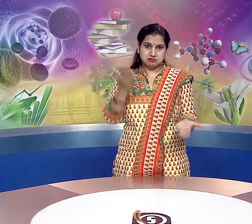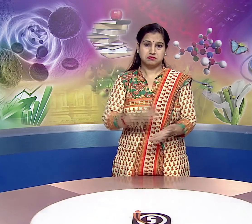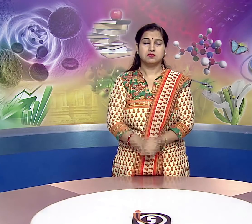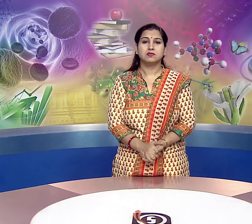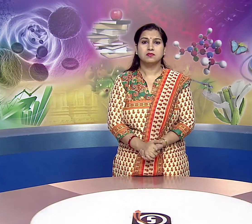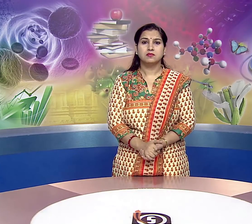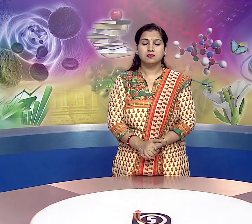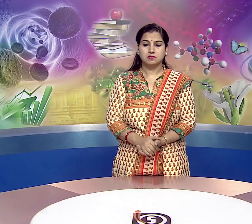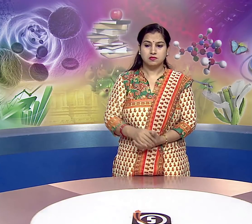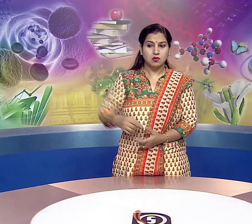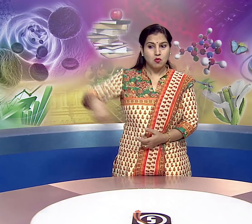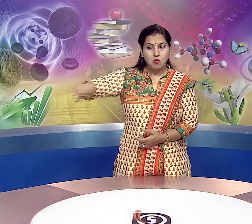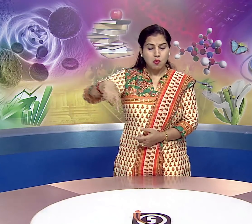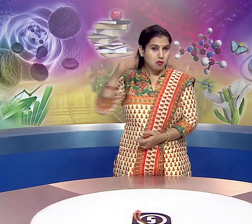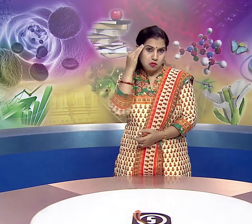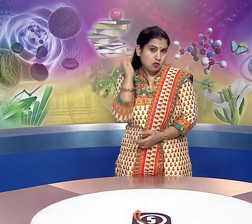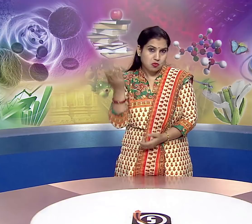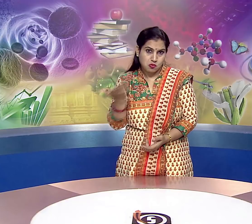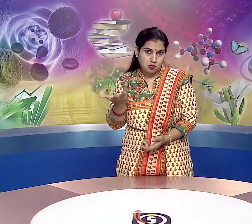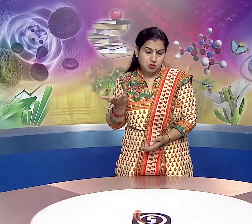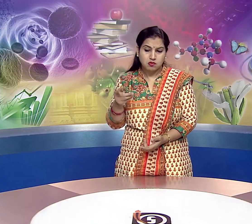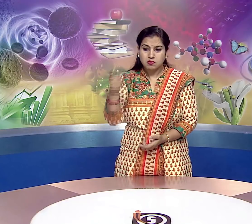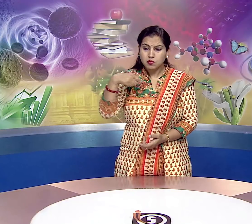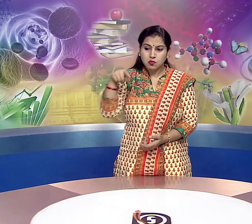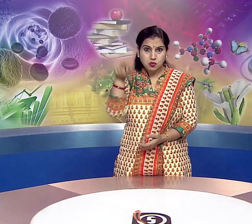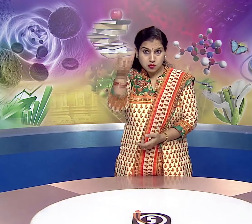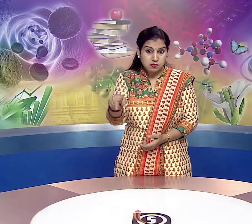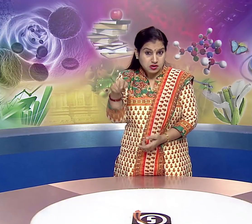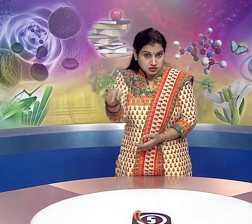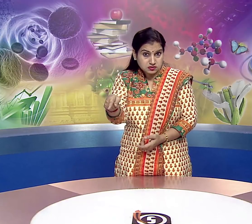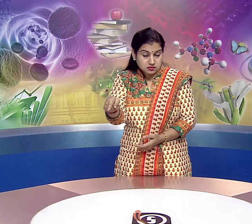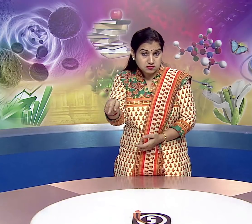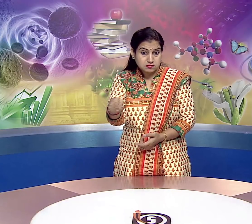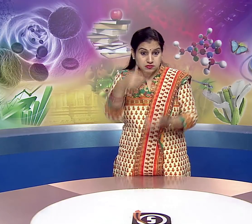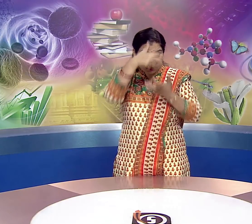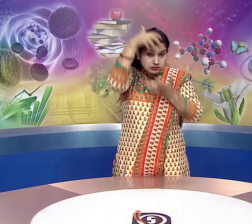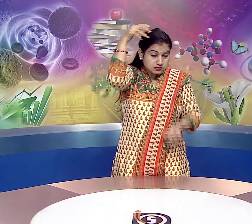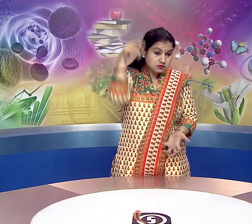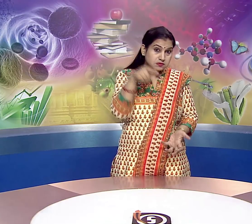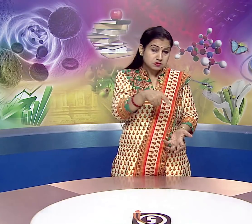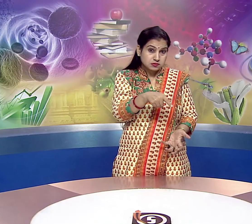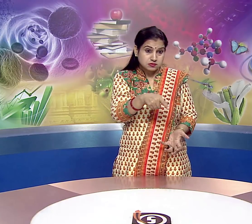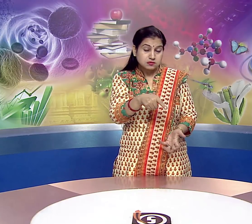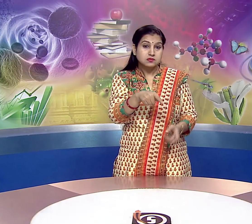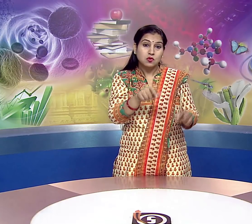They did not know that he was the circus master